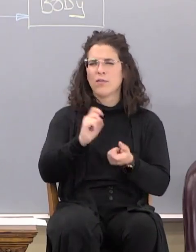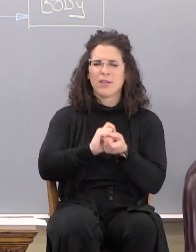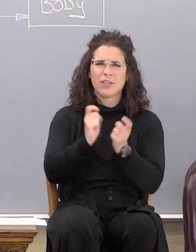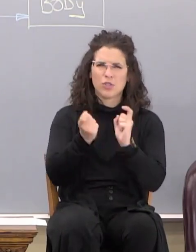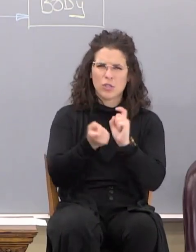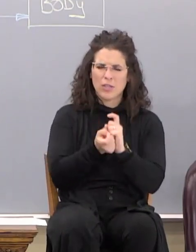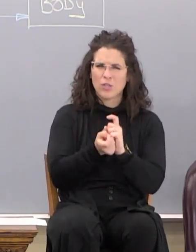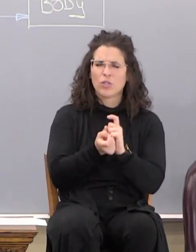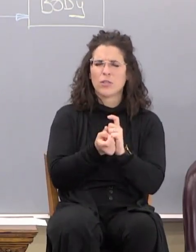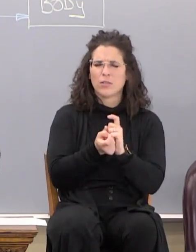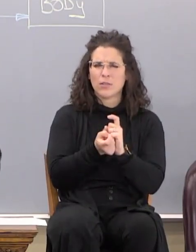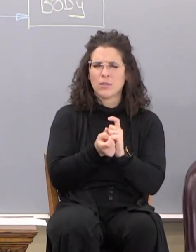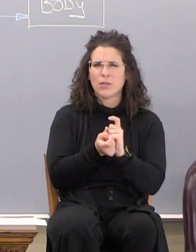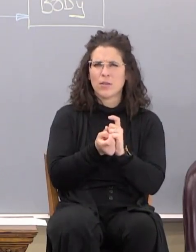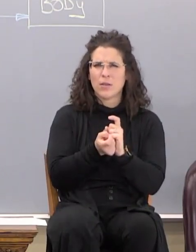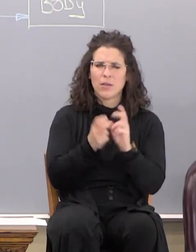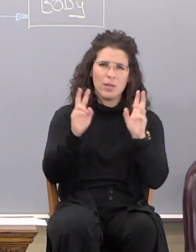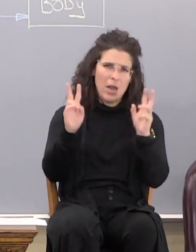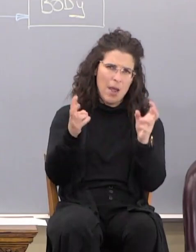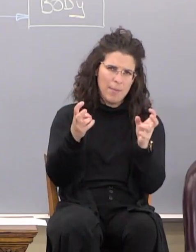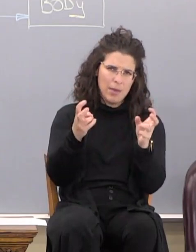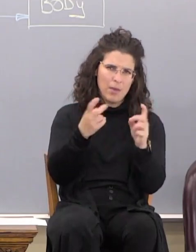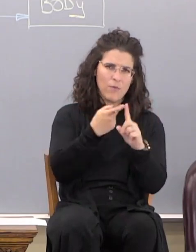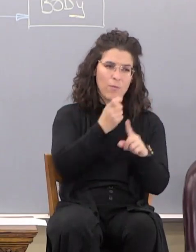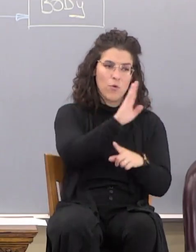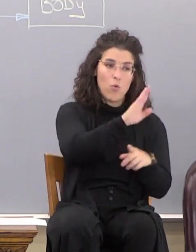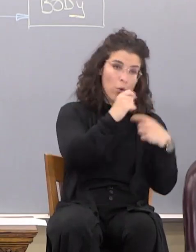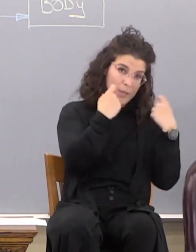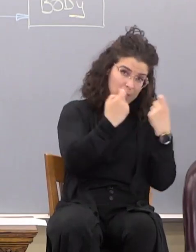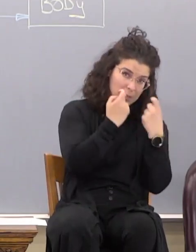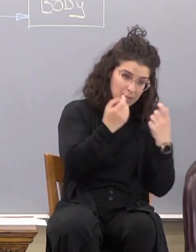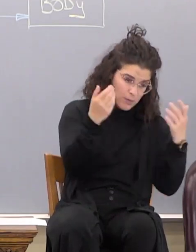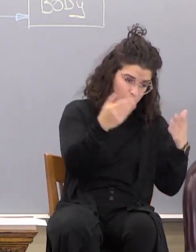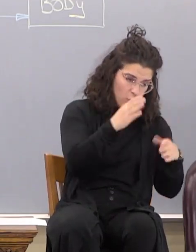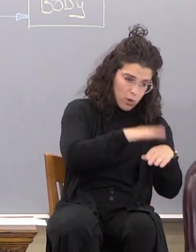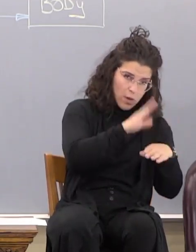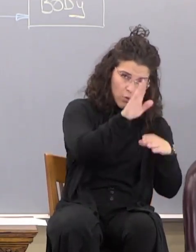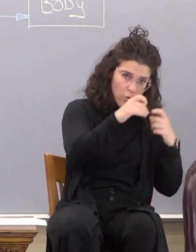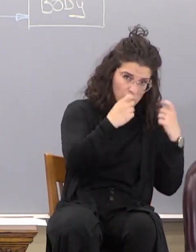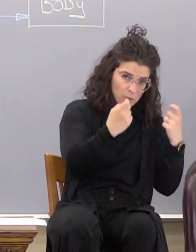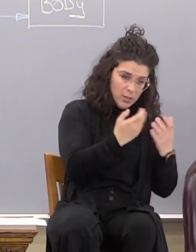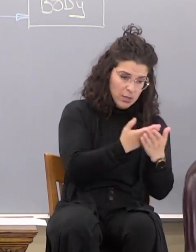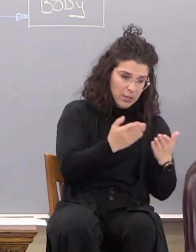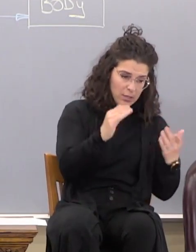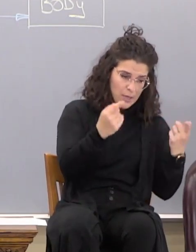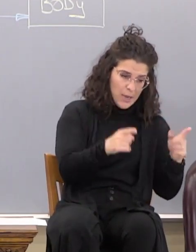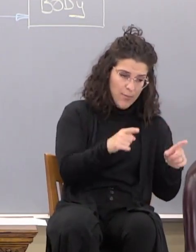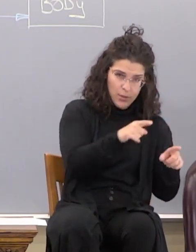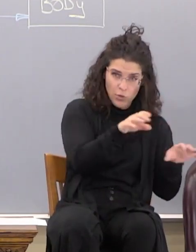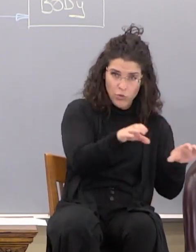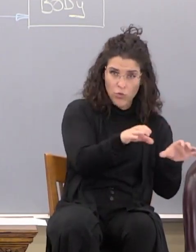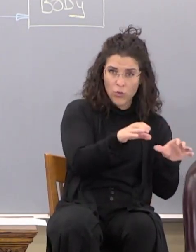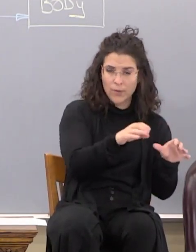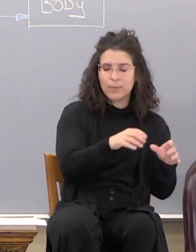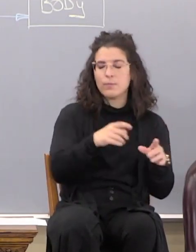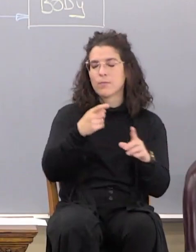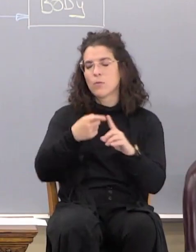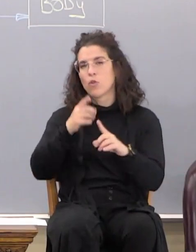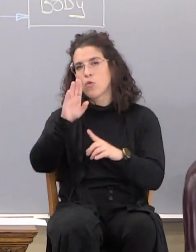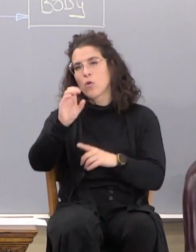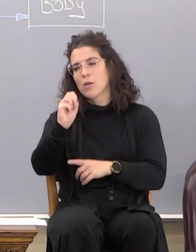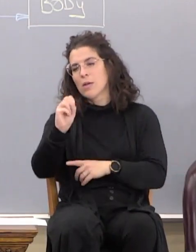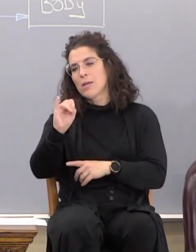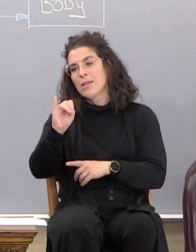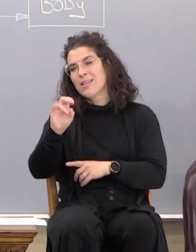changes the topic from your sins, the things that happen that you do, to your sin. Where does all